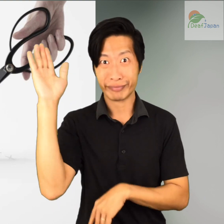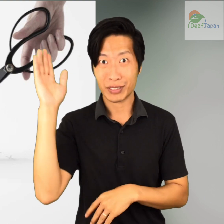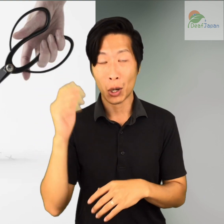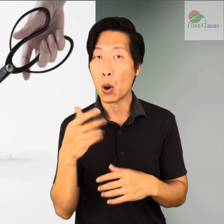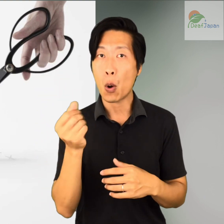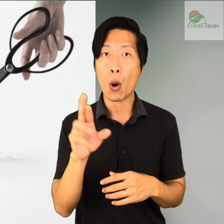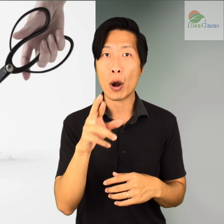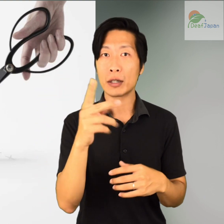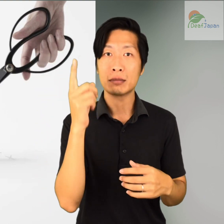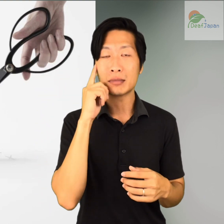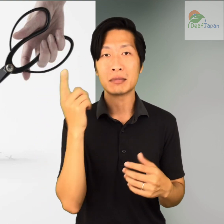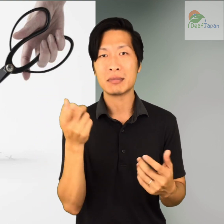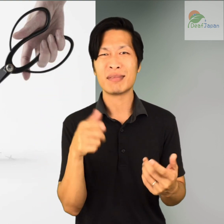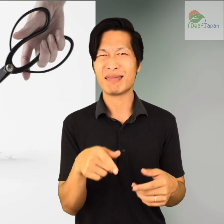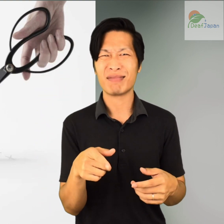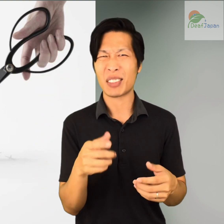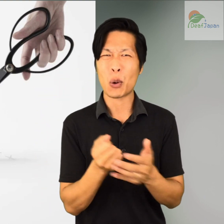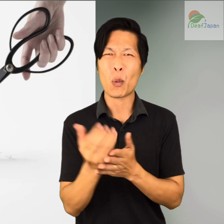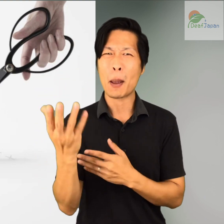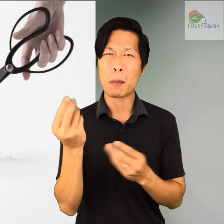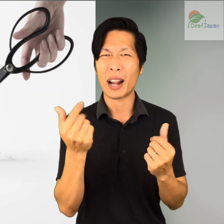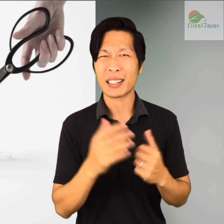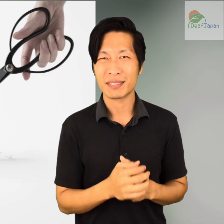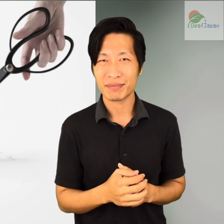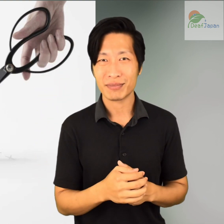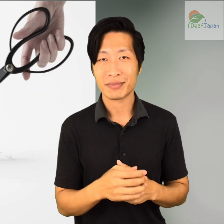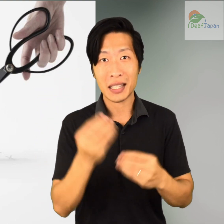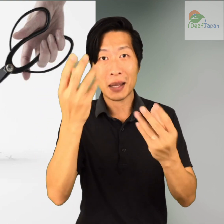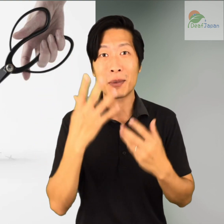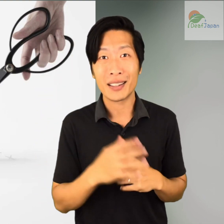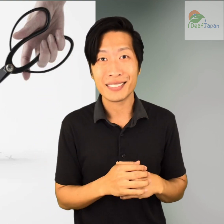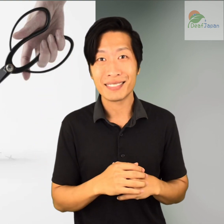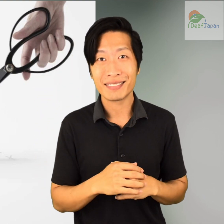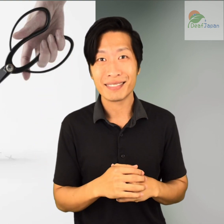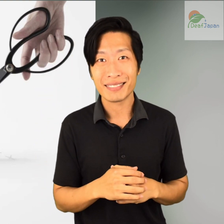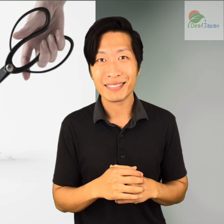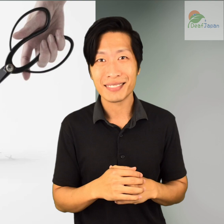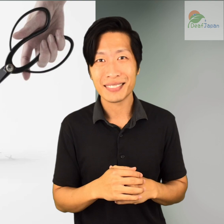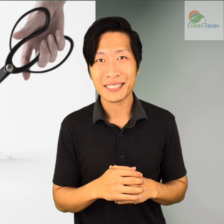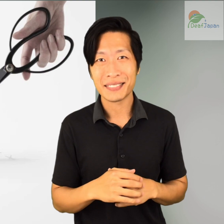you think this is a waste of money? Let me know. Mata ne!